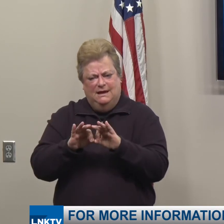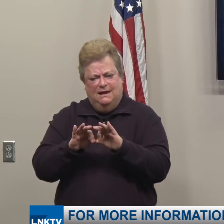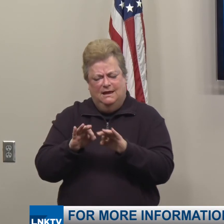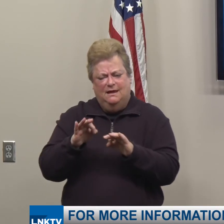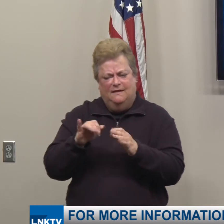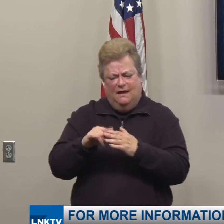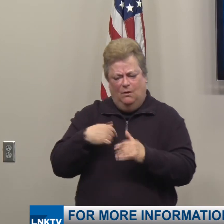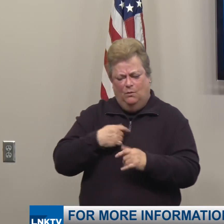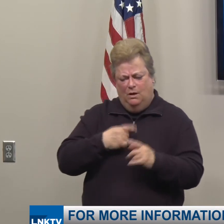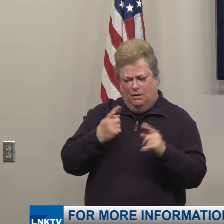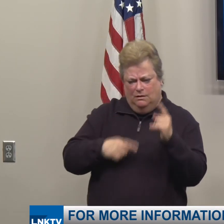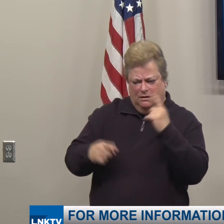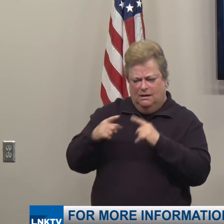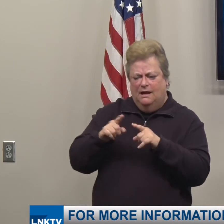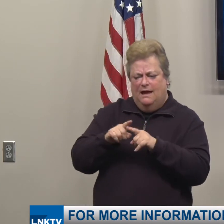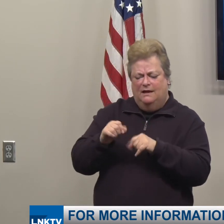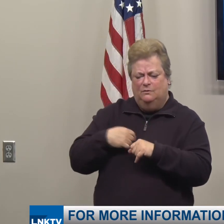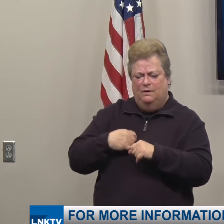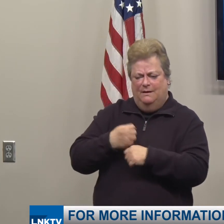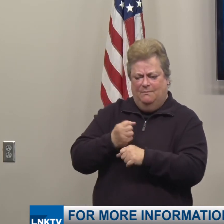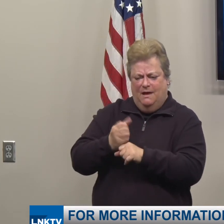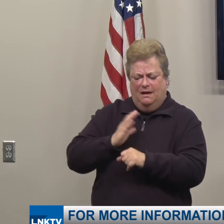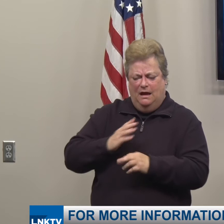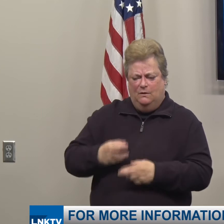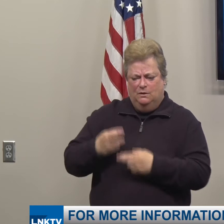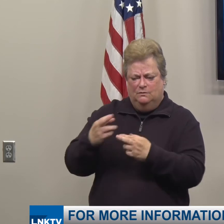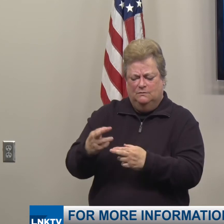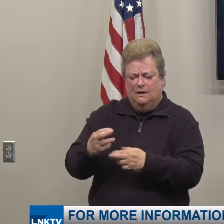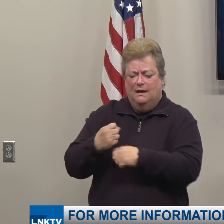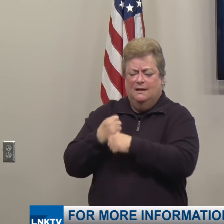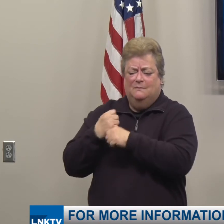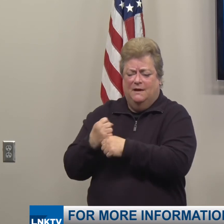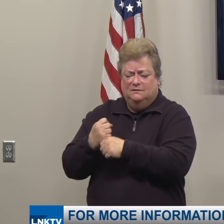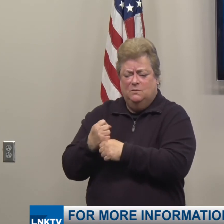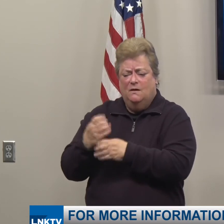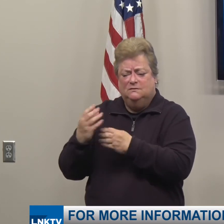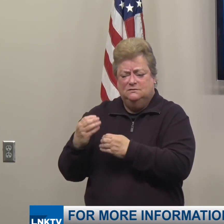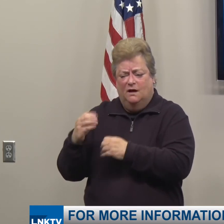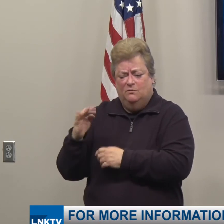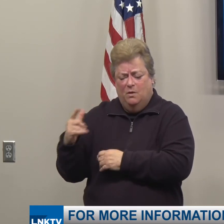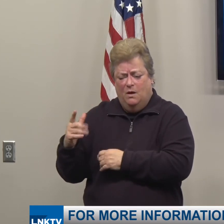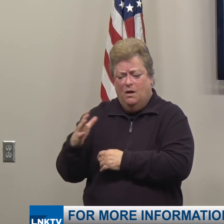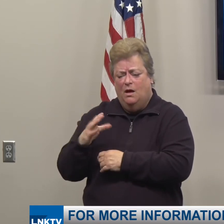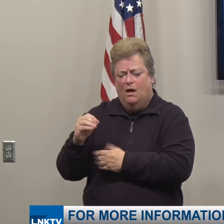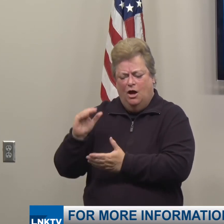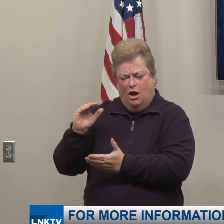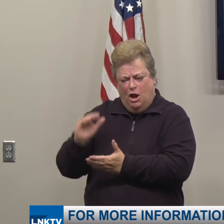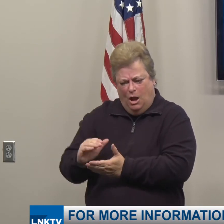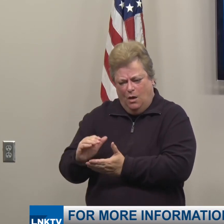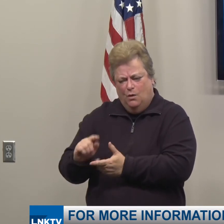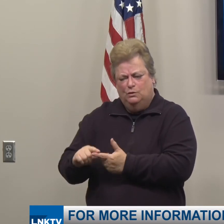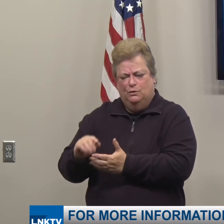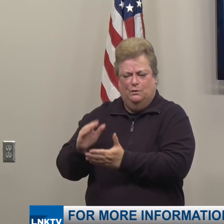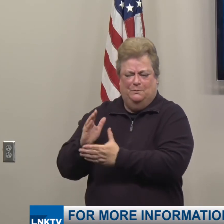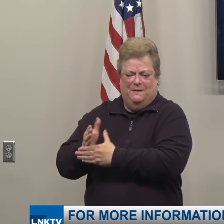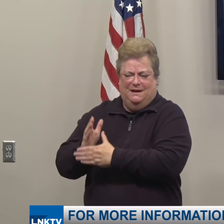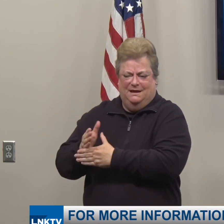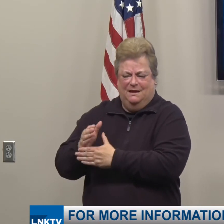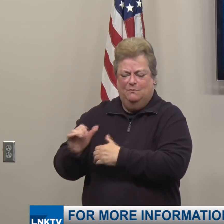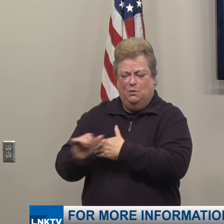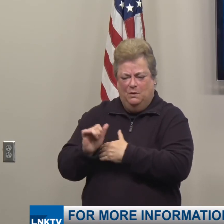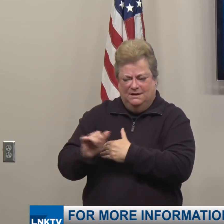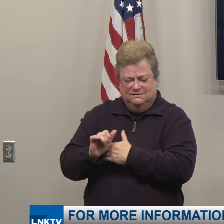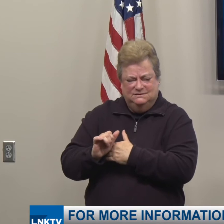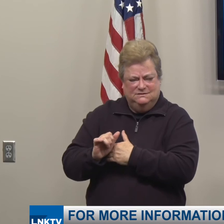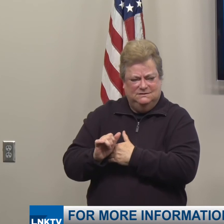take into consideration when they're making their recommendations. And baseball and softball are generally low to medium risk on on